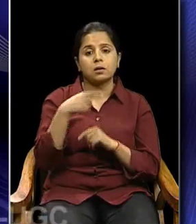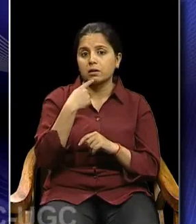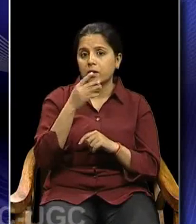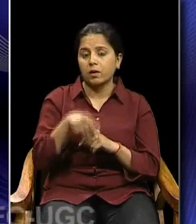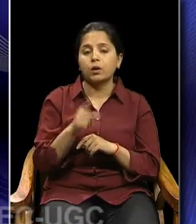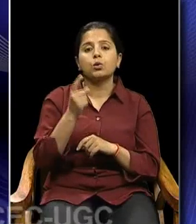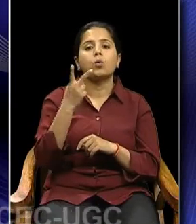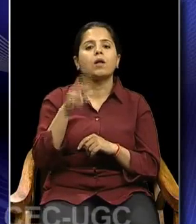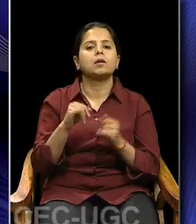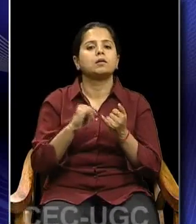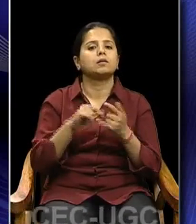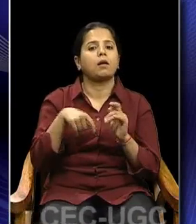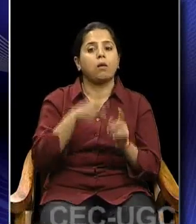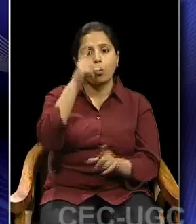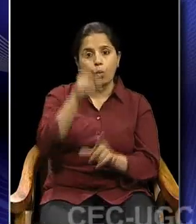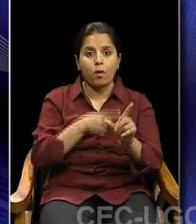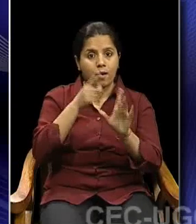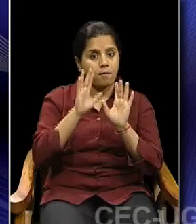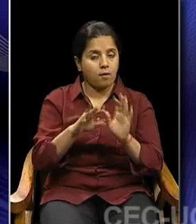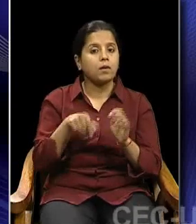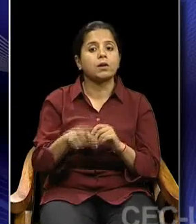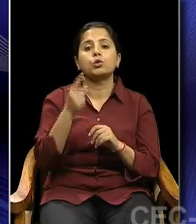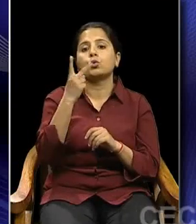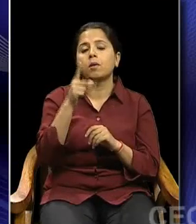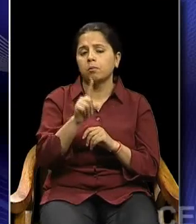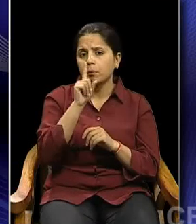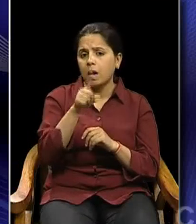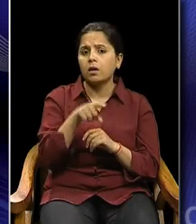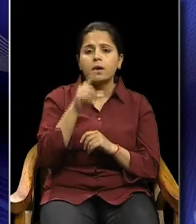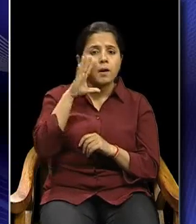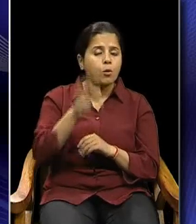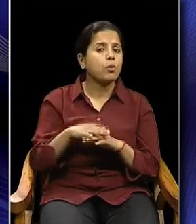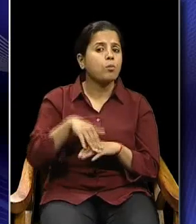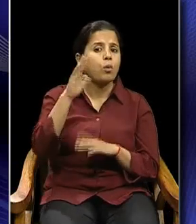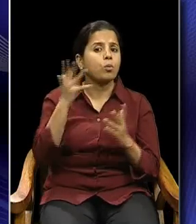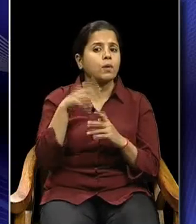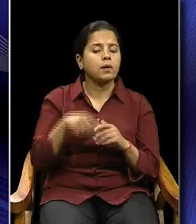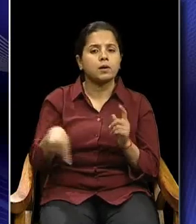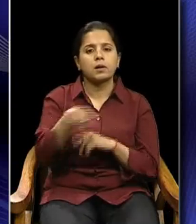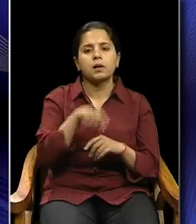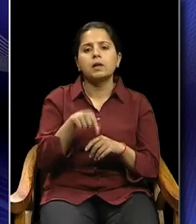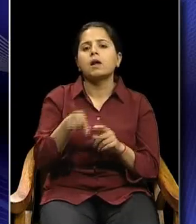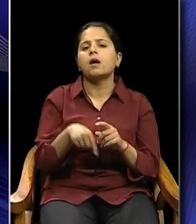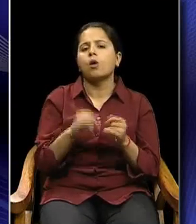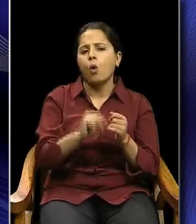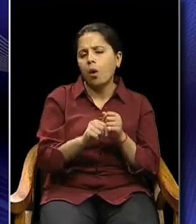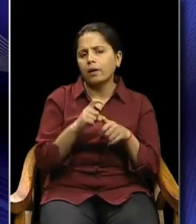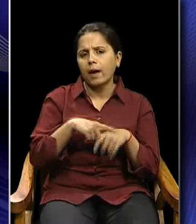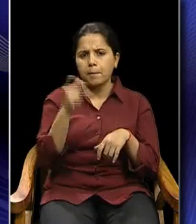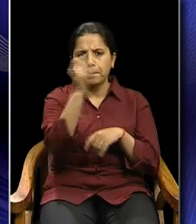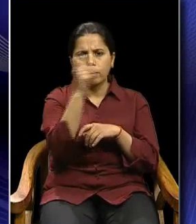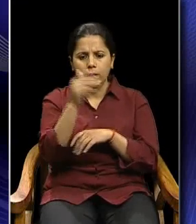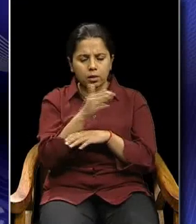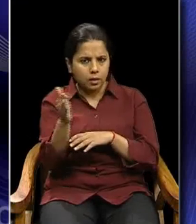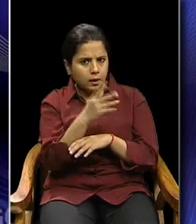12 Sankrantis in a year, but most important are those which are occurring in the months of Ashad and Poos. And in the month of